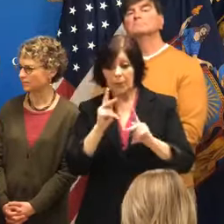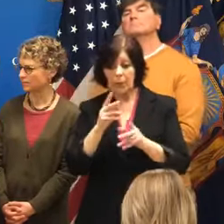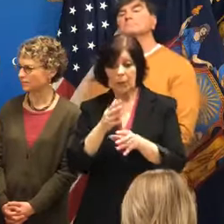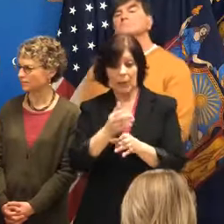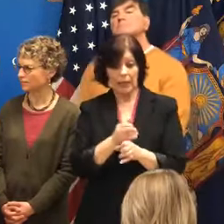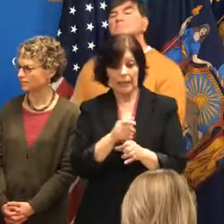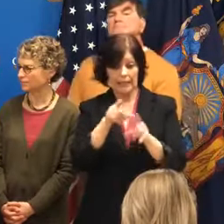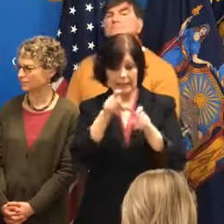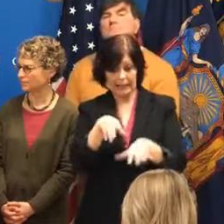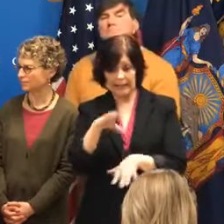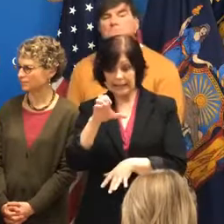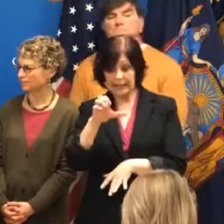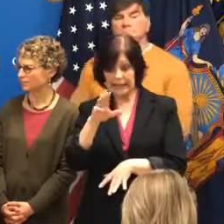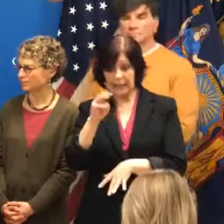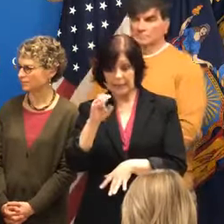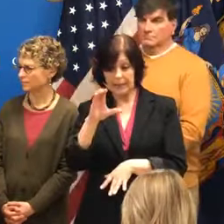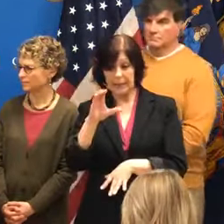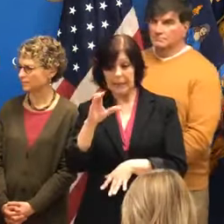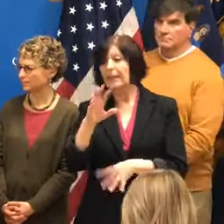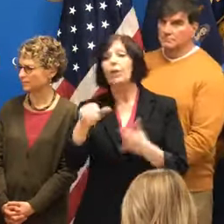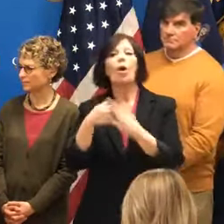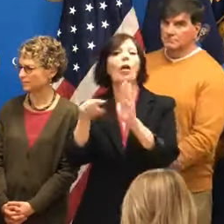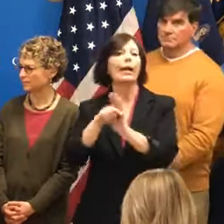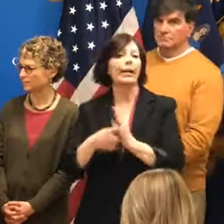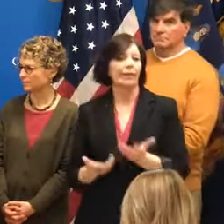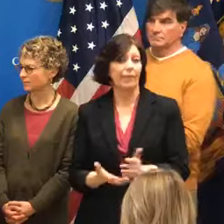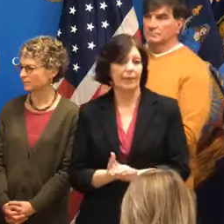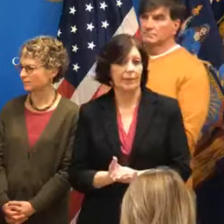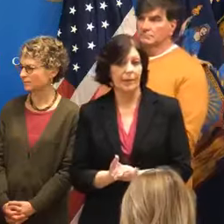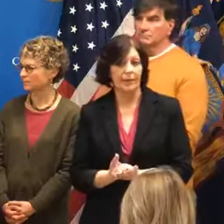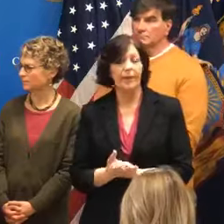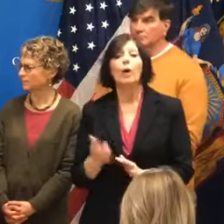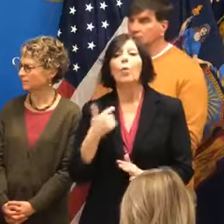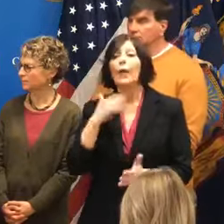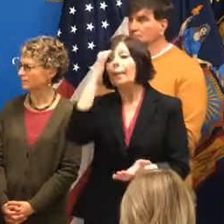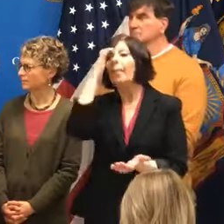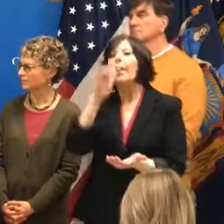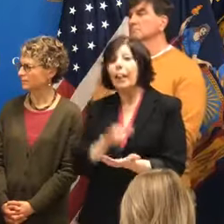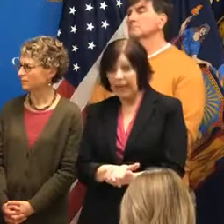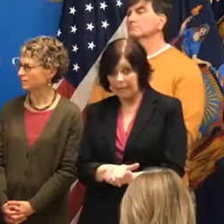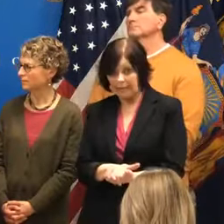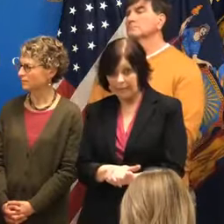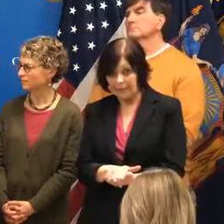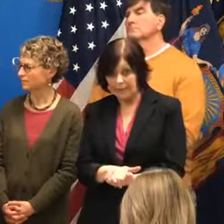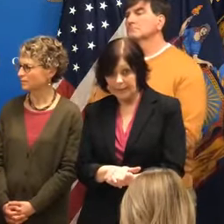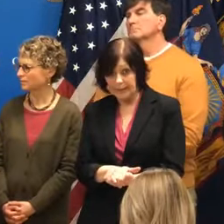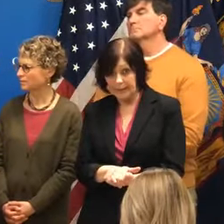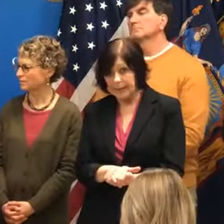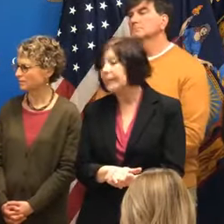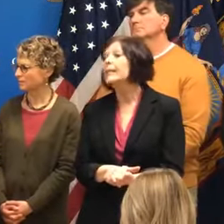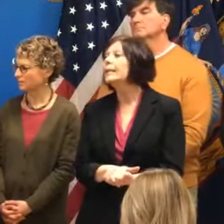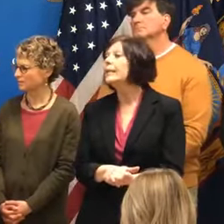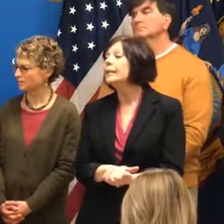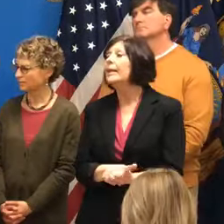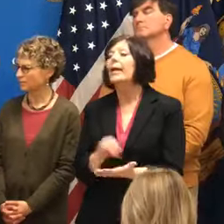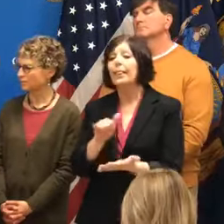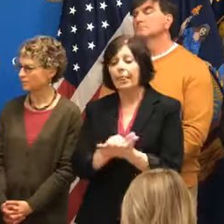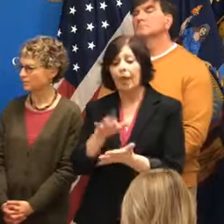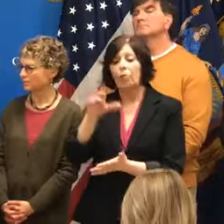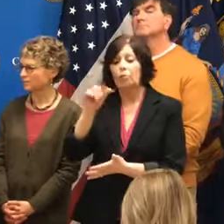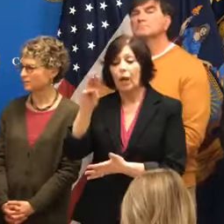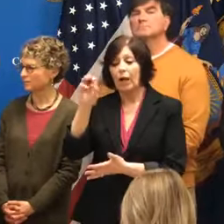for ECMC, all of them came back negative. So we believe in the near future that